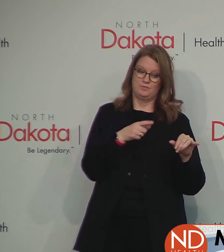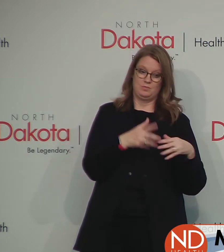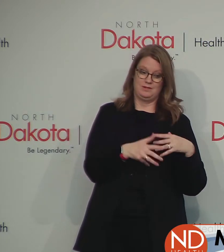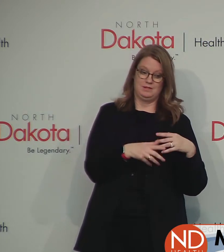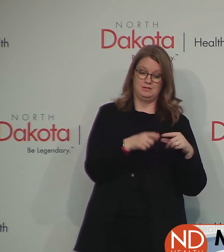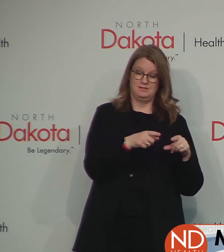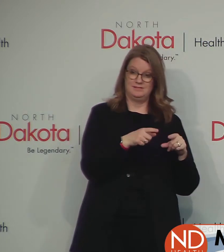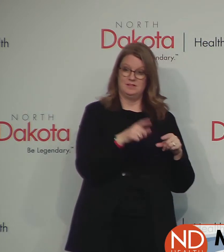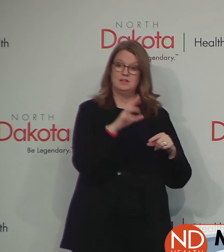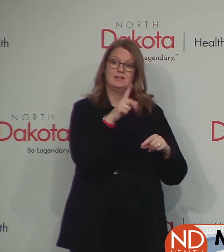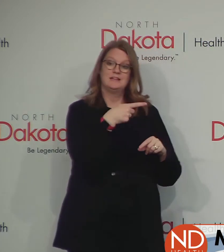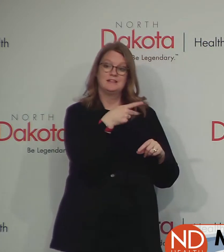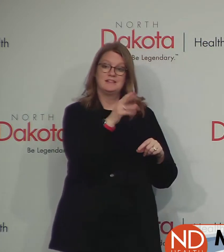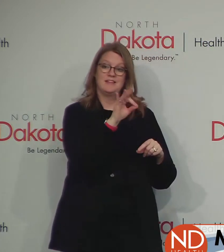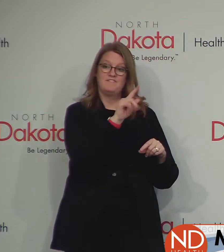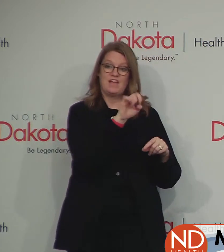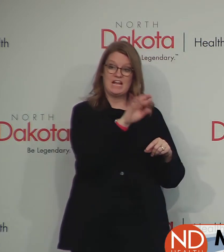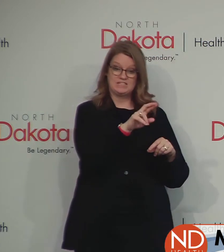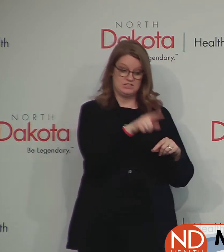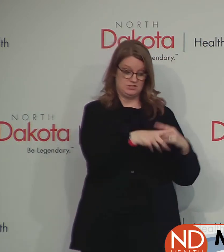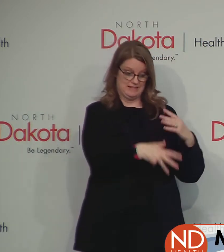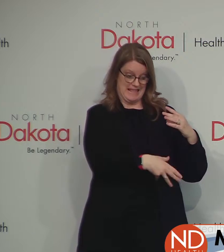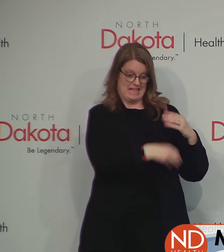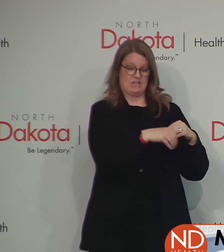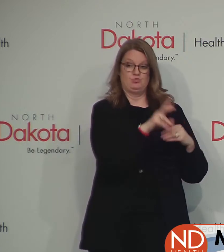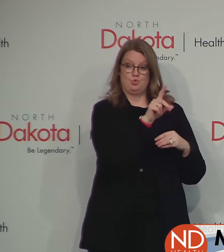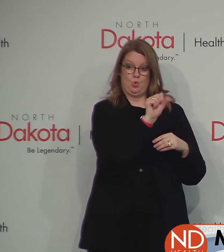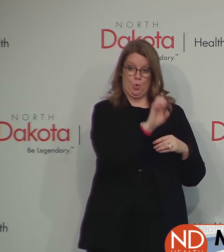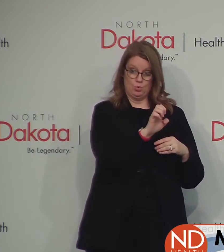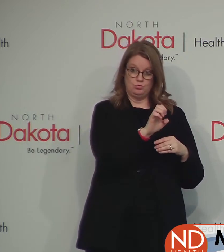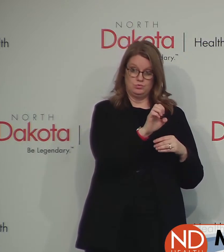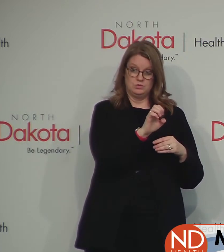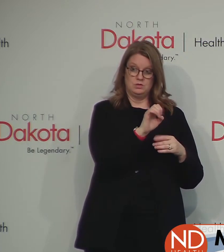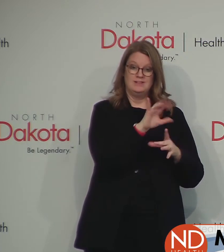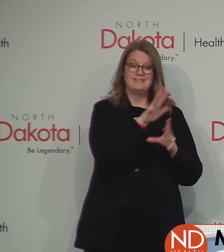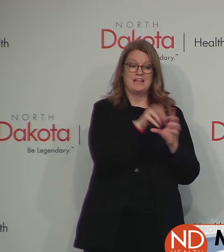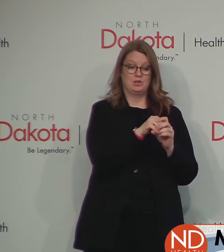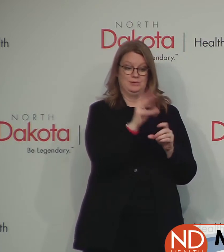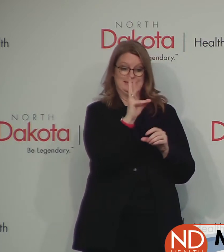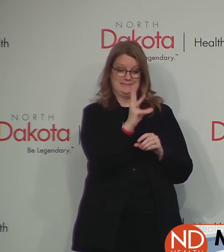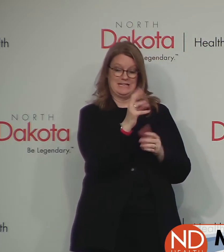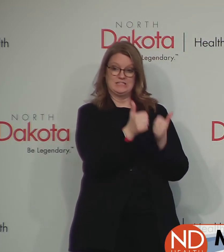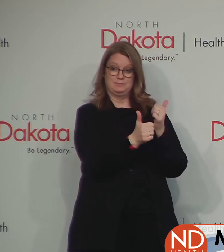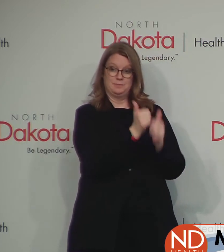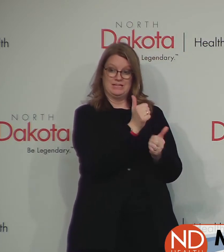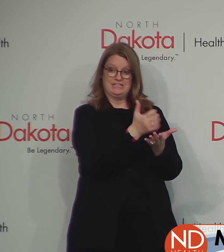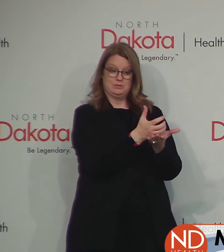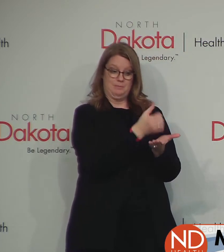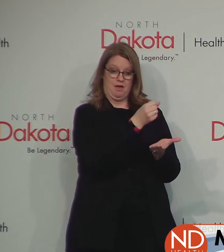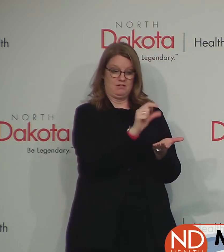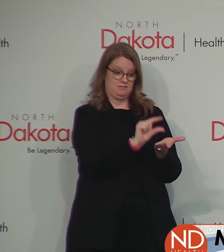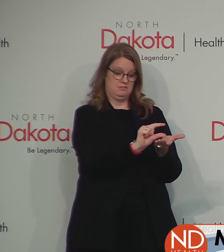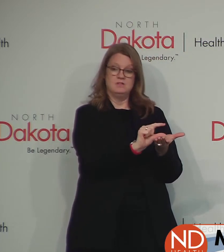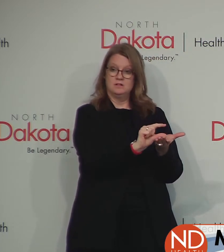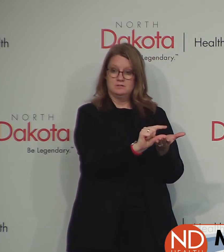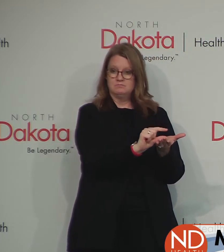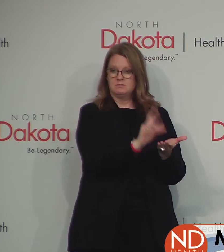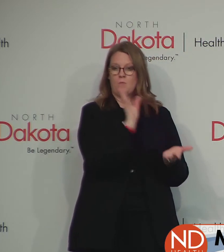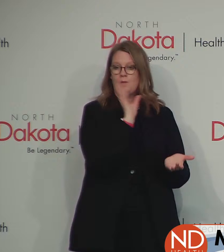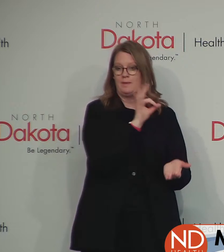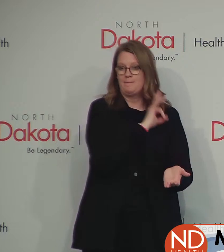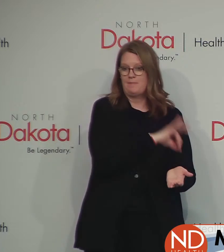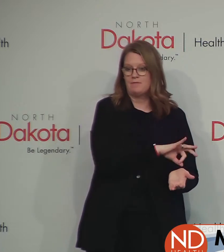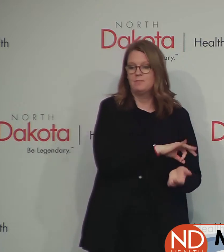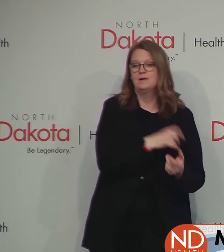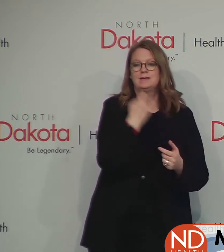dose that's coming out of the Pfizer vials and them being able to include 6 doses, that will help somewhat. But I did